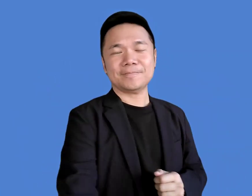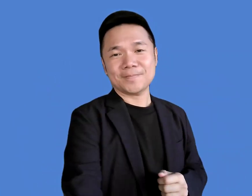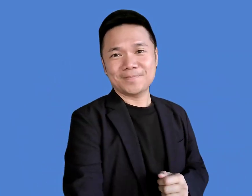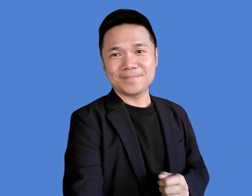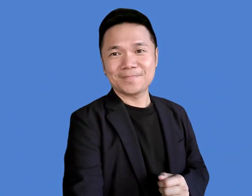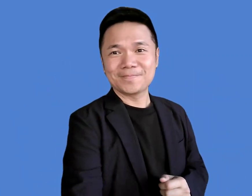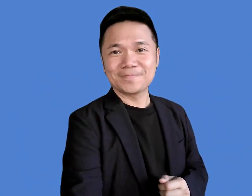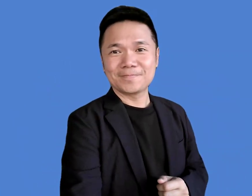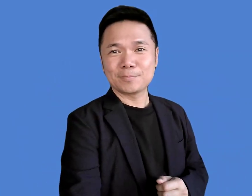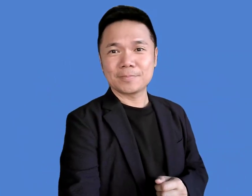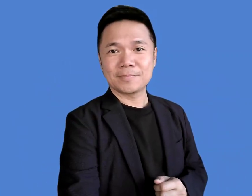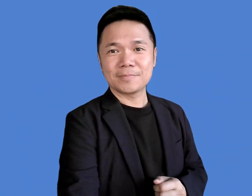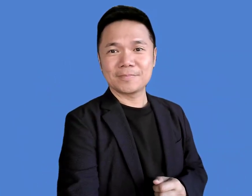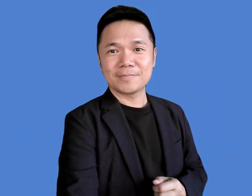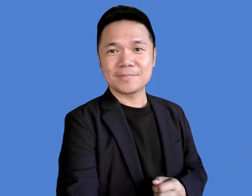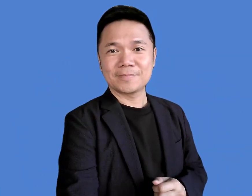great.